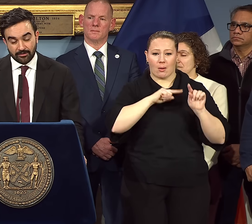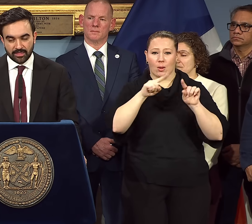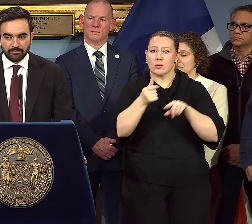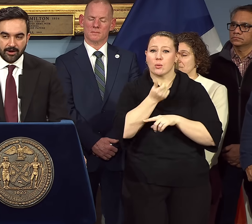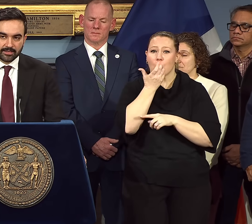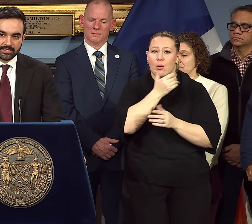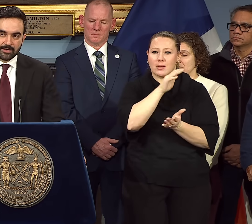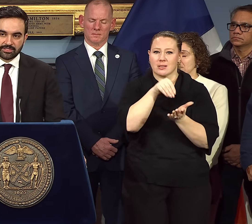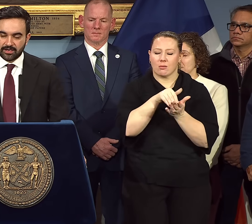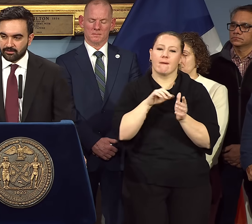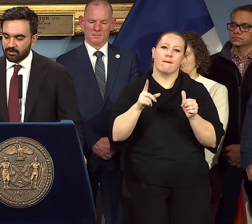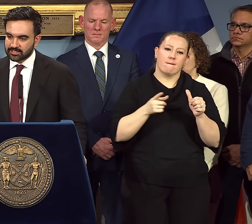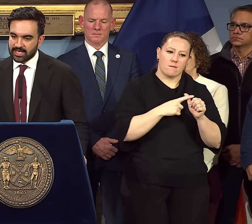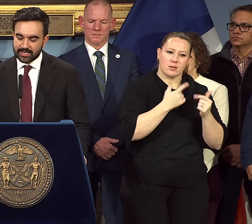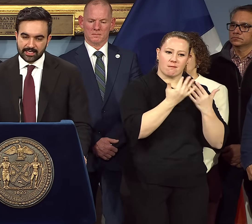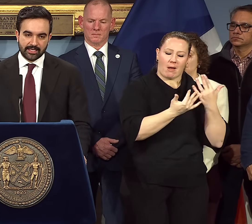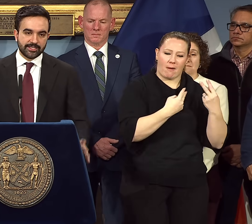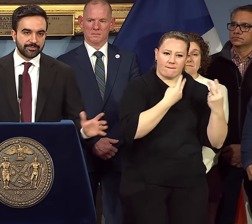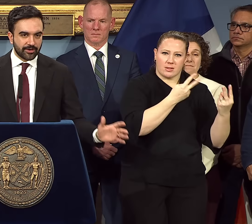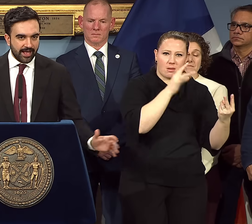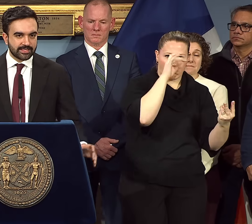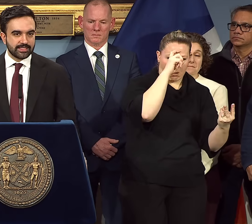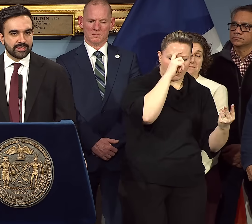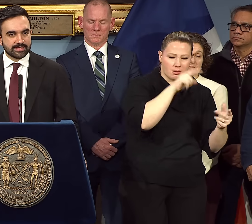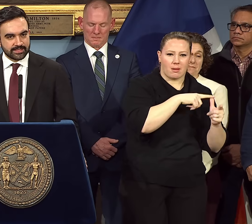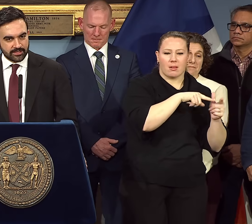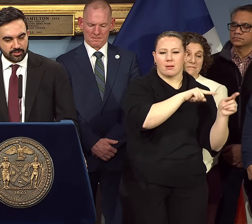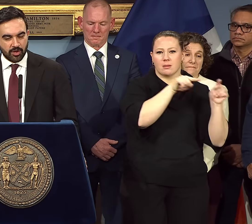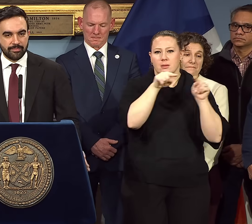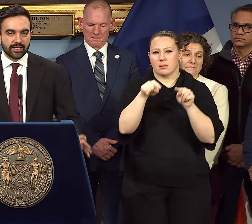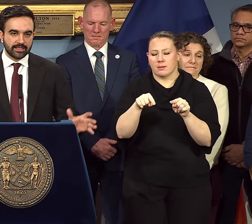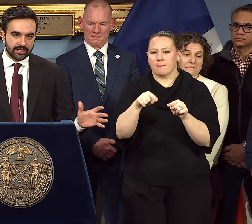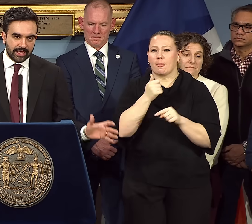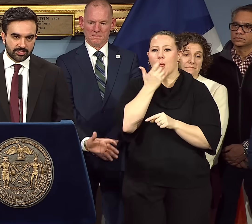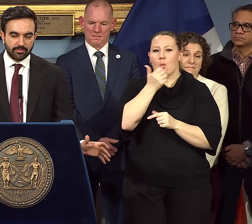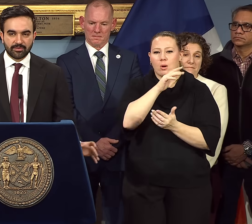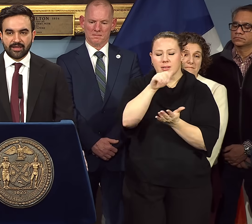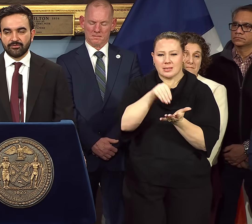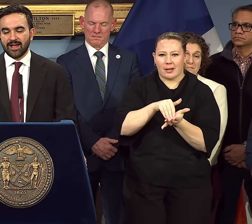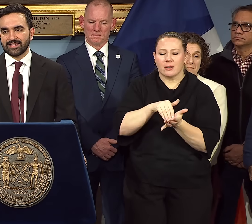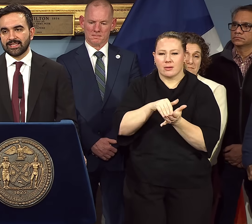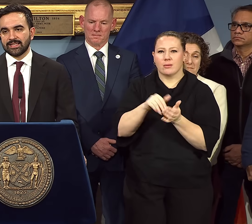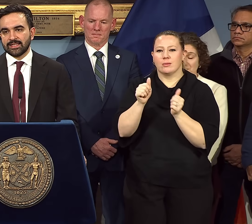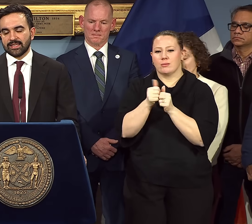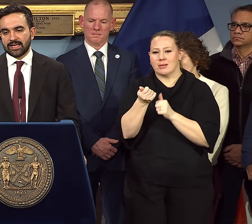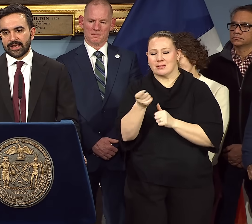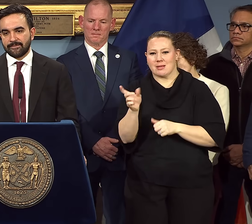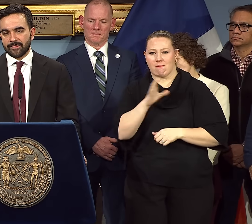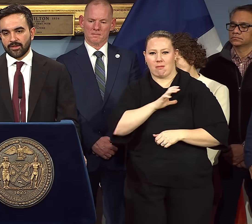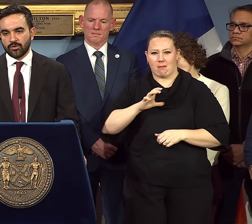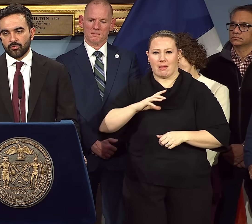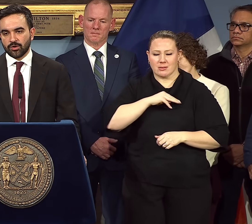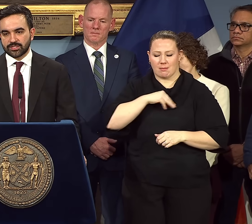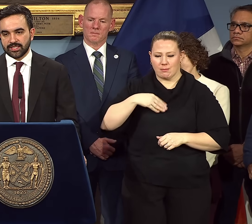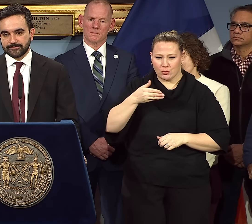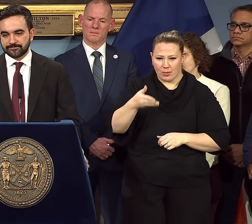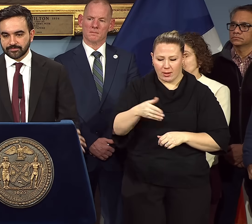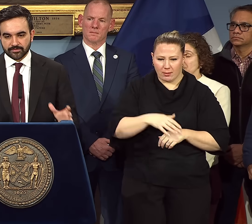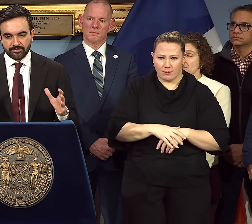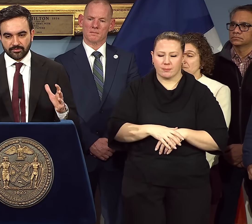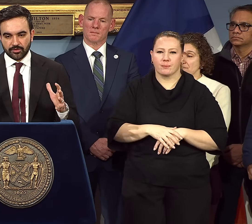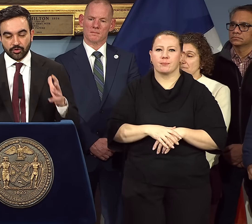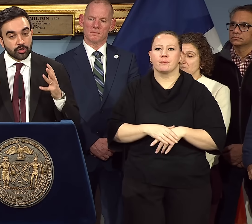that fire in the Bronx, and I was there alongside Speaker Hastie and State Senator Jamal Bailey and Councilmember Kevin Riley, was